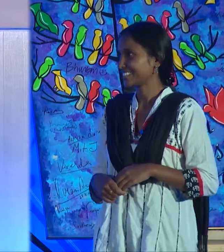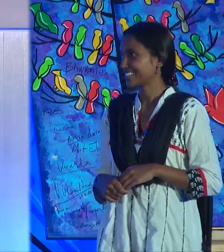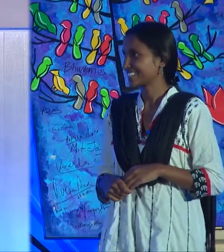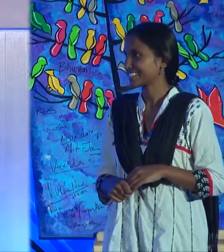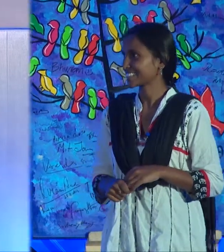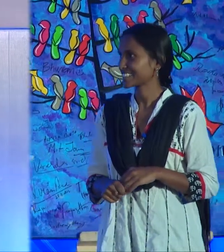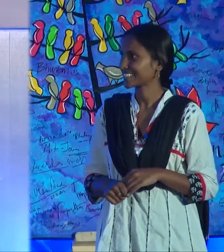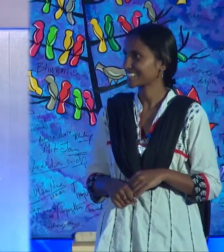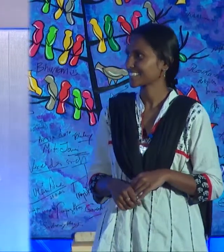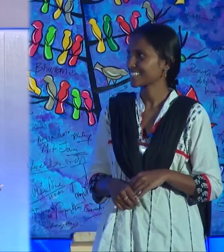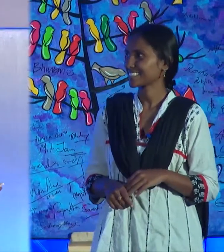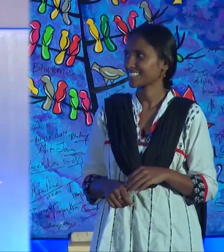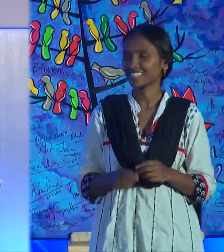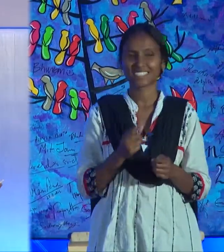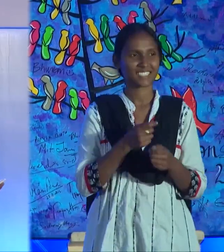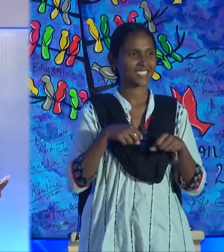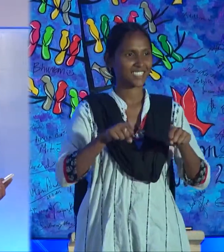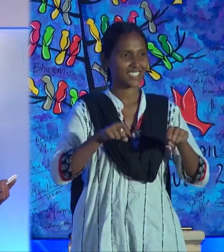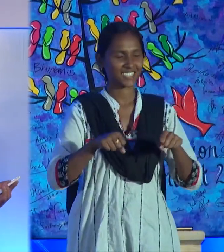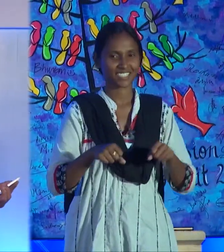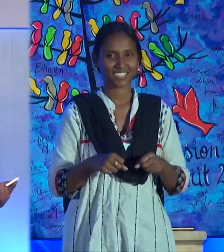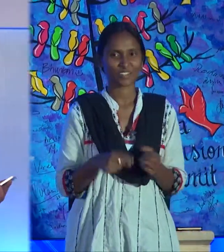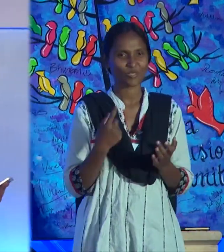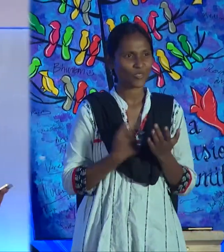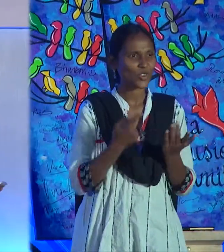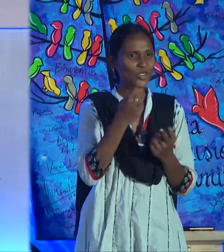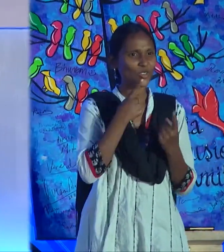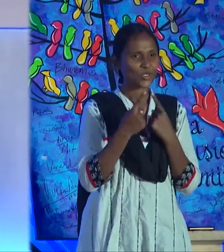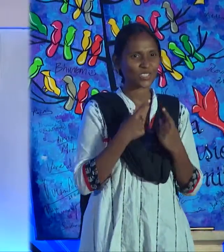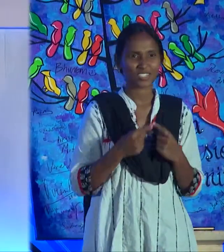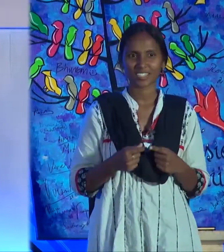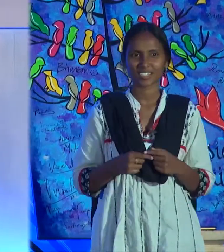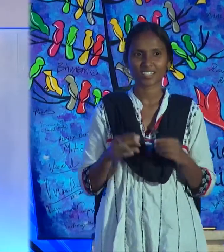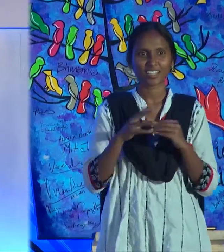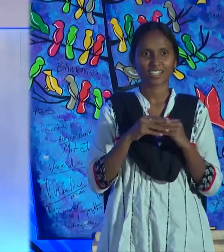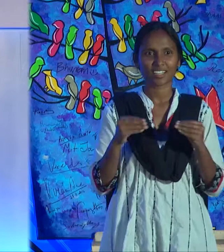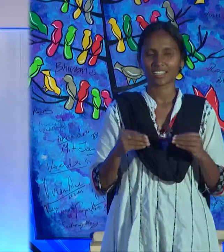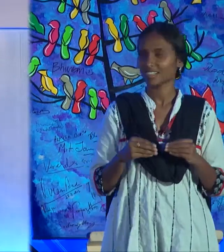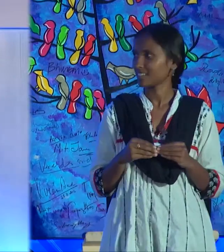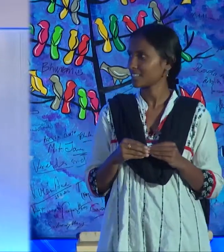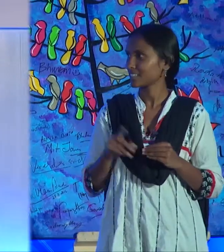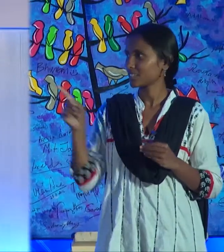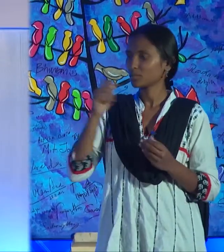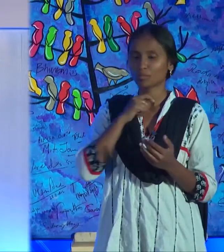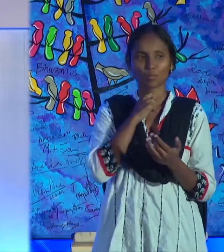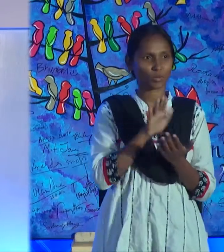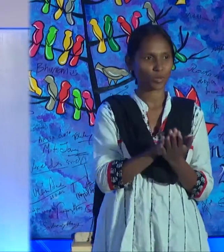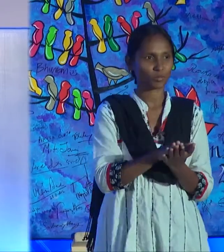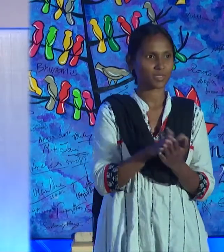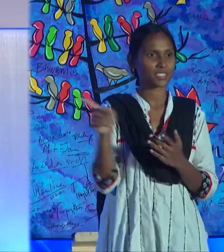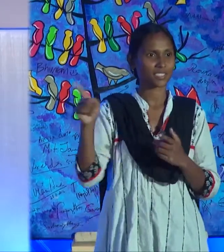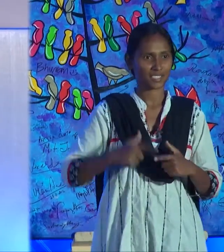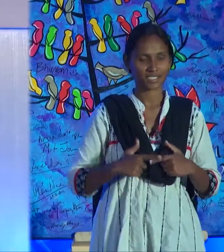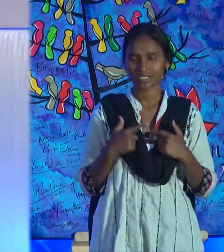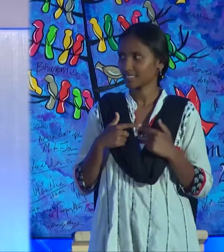Fair deal, right? And he was like, who the hell is this? And I'm living up to my promise. I mean, he survived